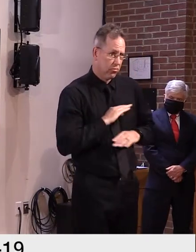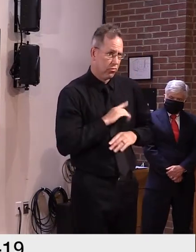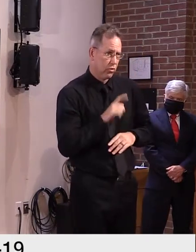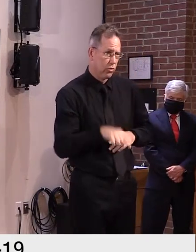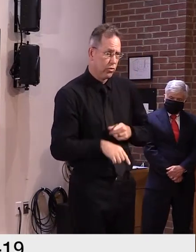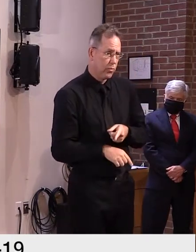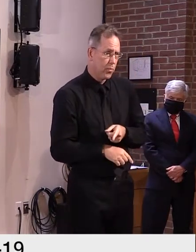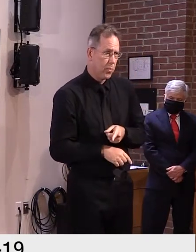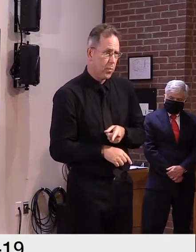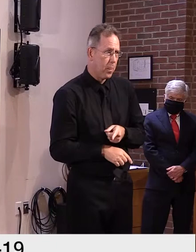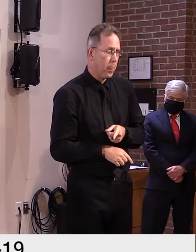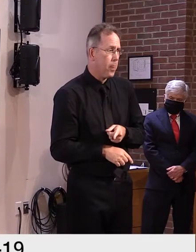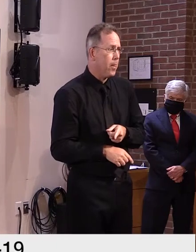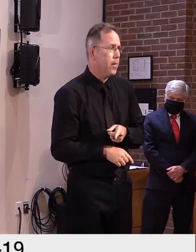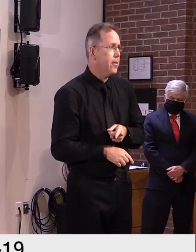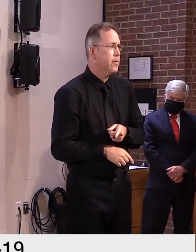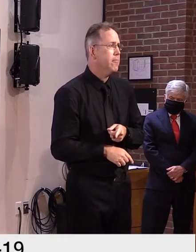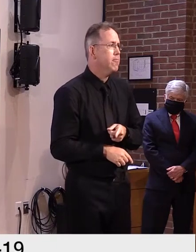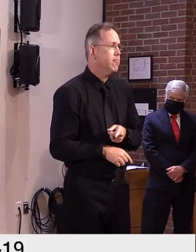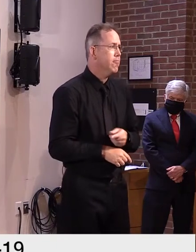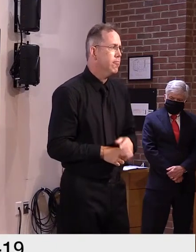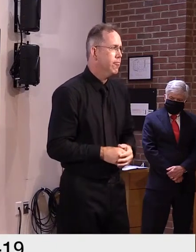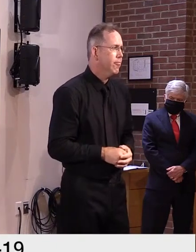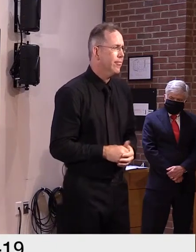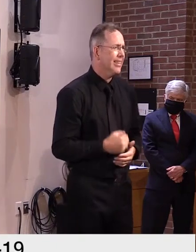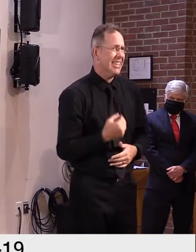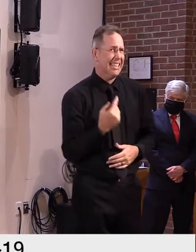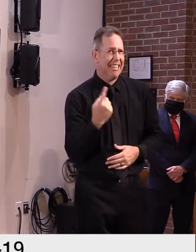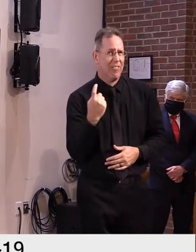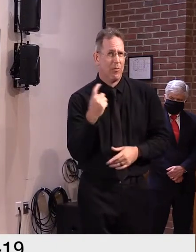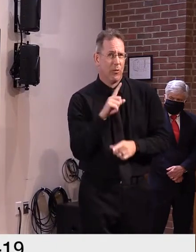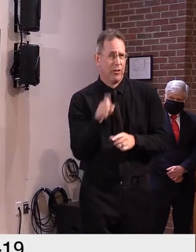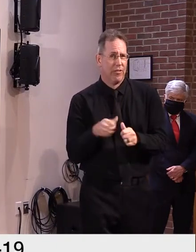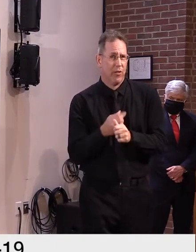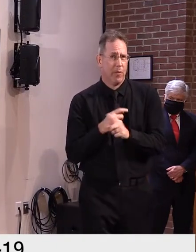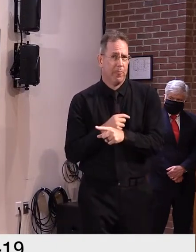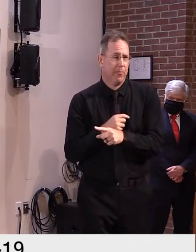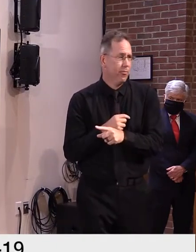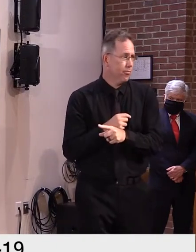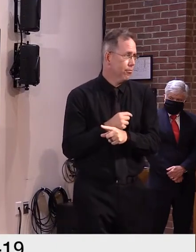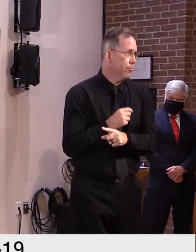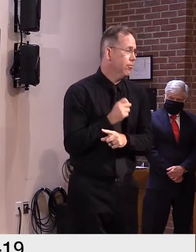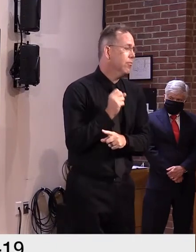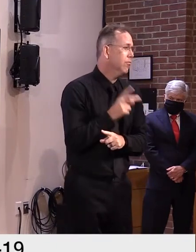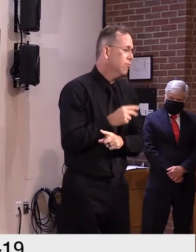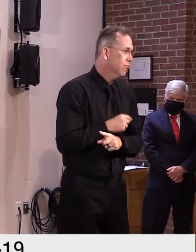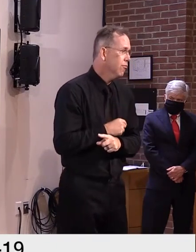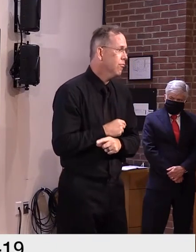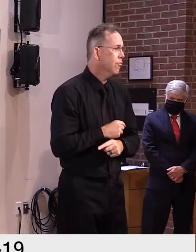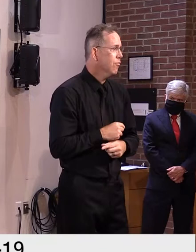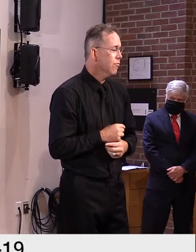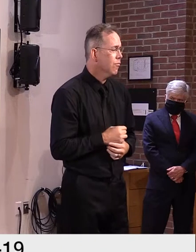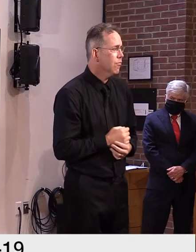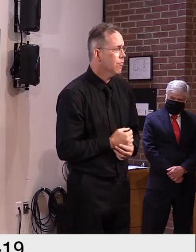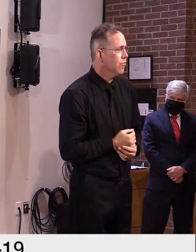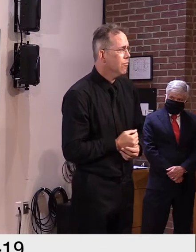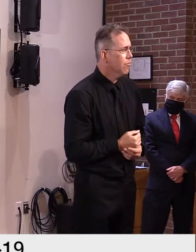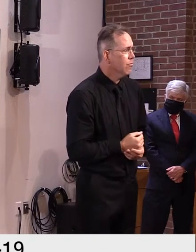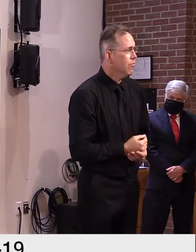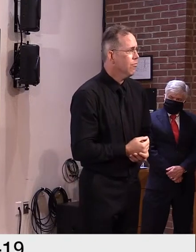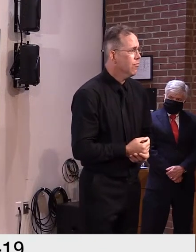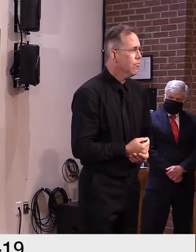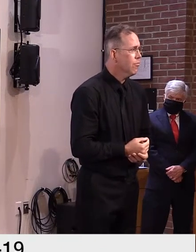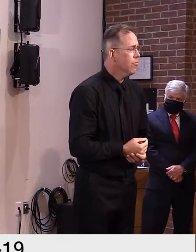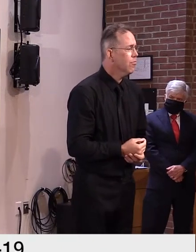It does. And just a quick follow-up, you mentioned some solutions that the school system was working on. Has the state identified any course of action that